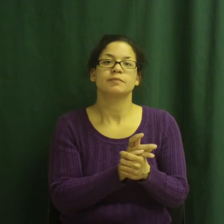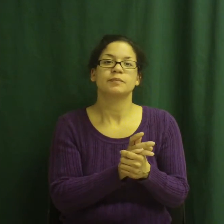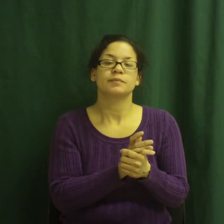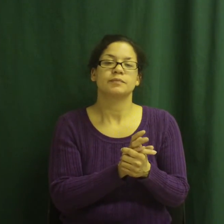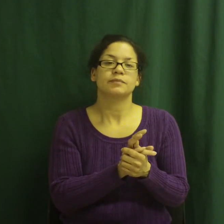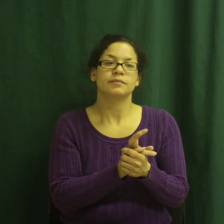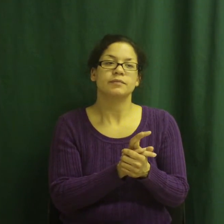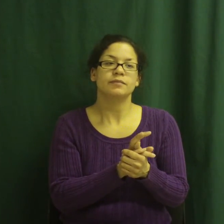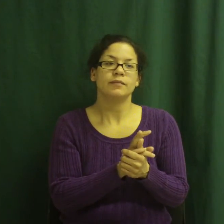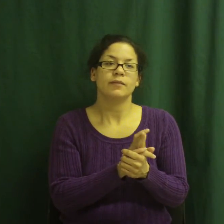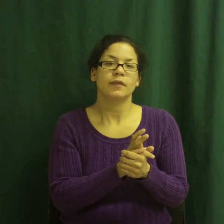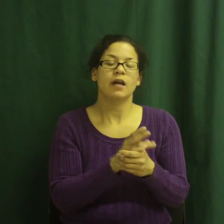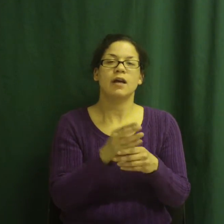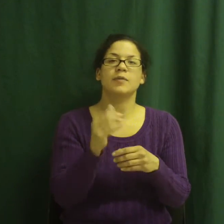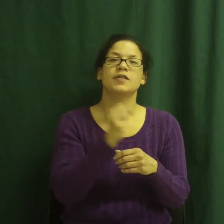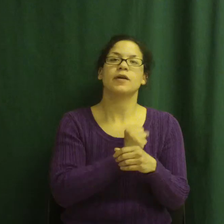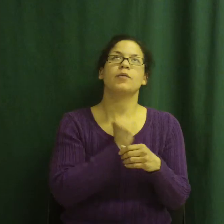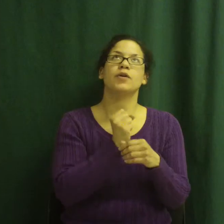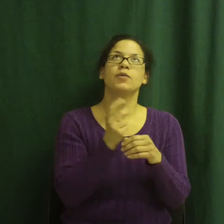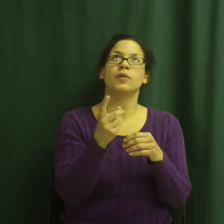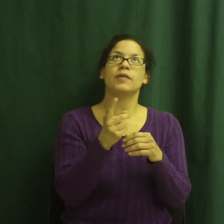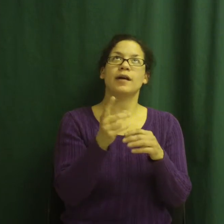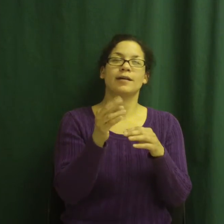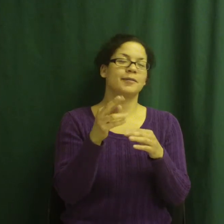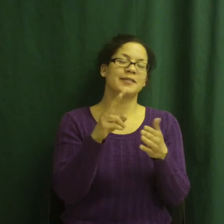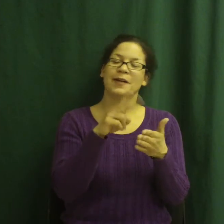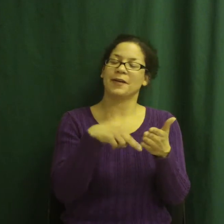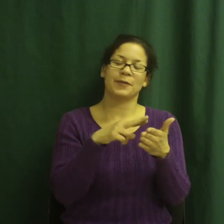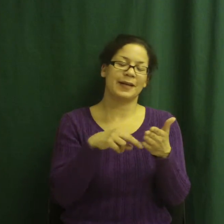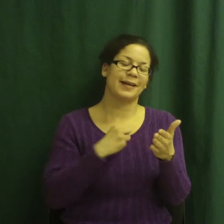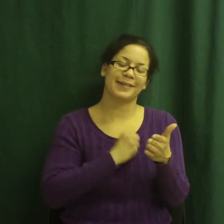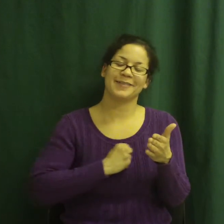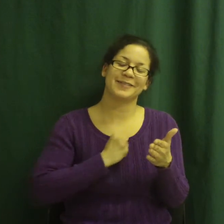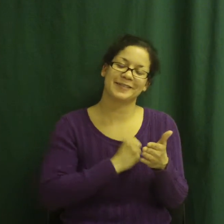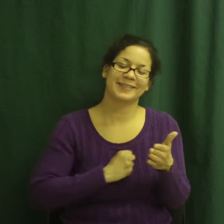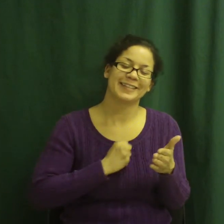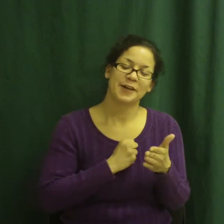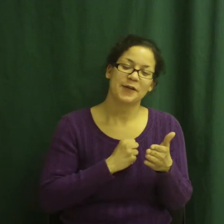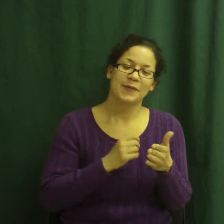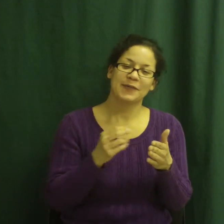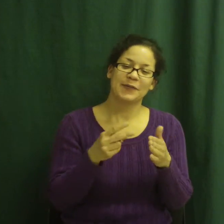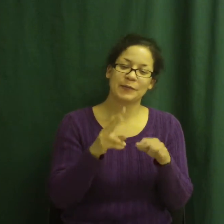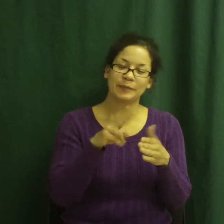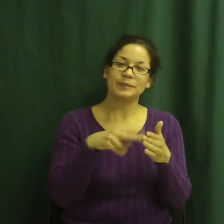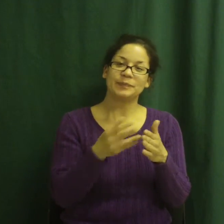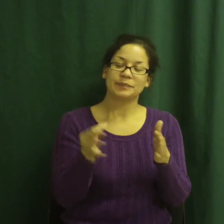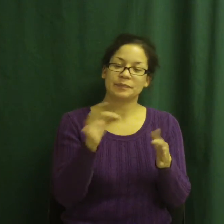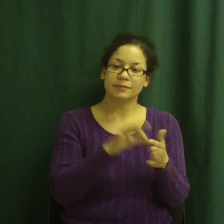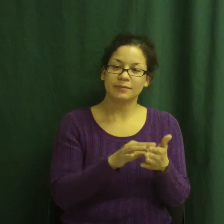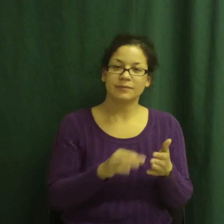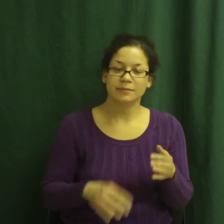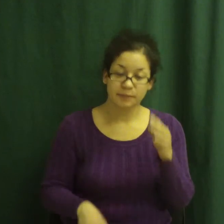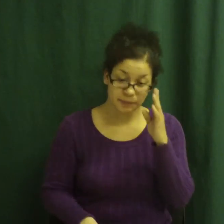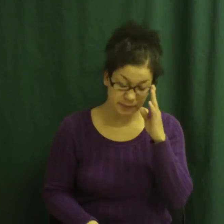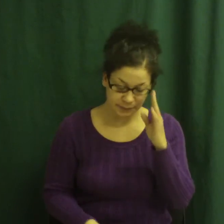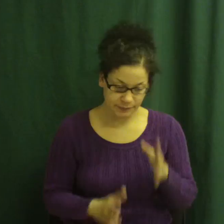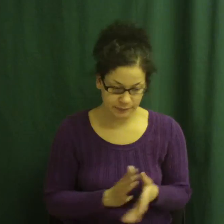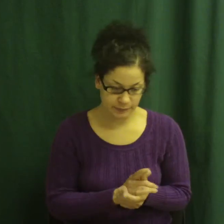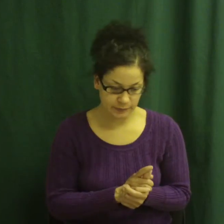and taboos. Sorry, will you read that? I'm sorry. Yeah. It offers geographical